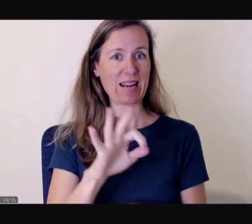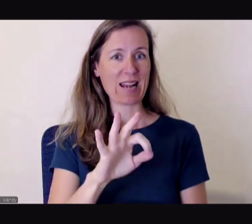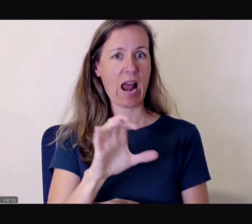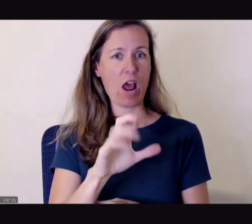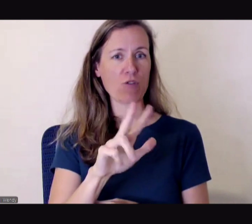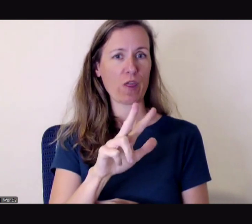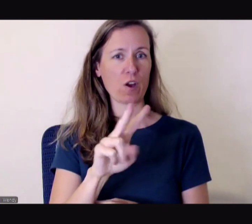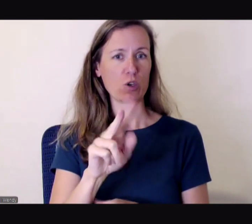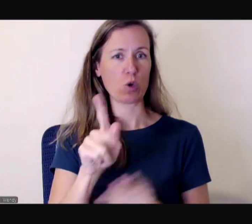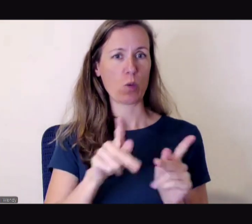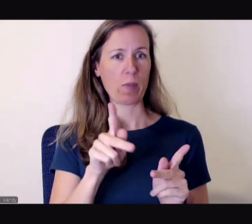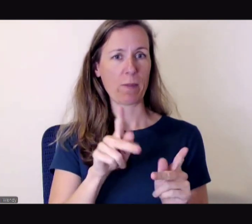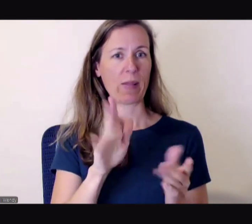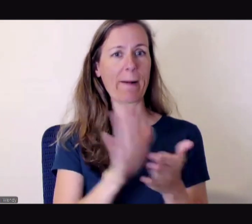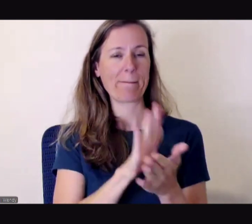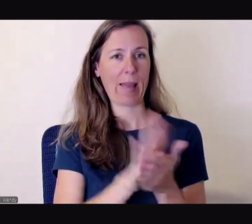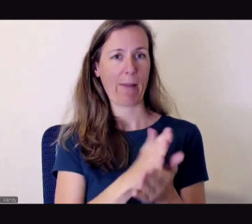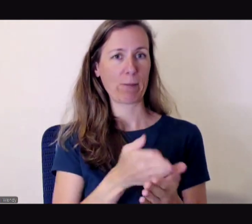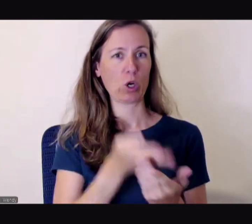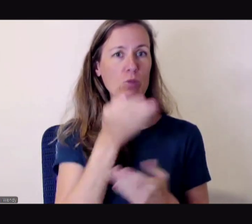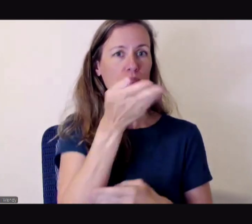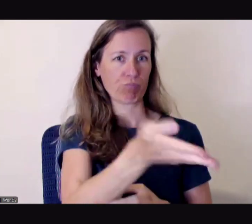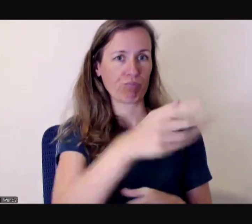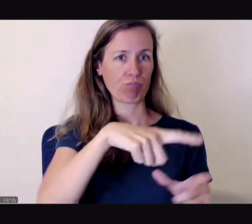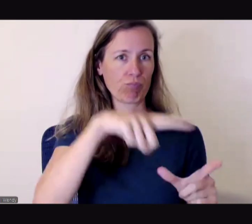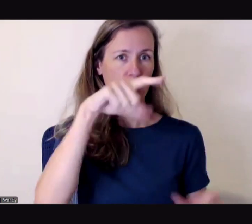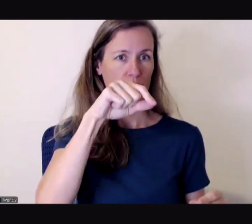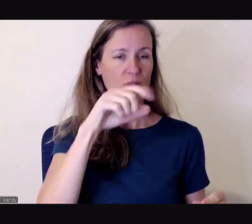and 734 by electronic.